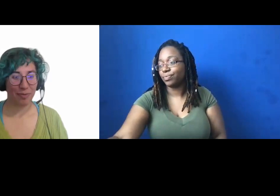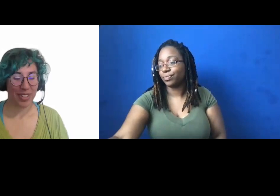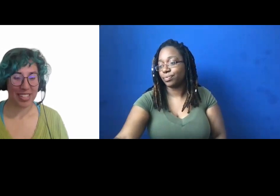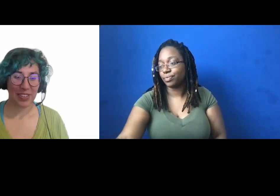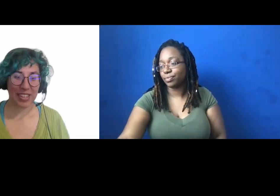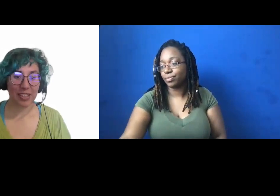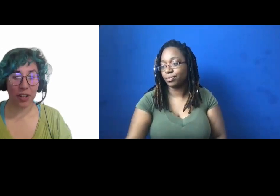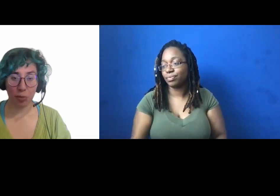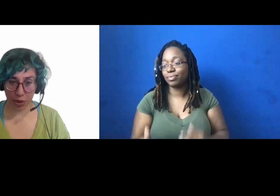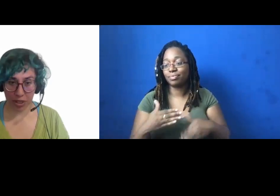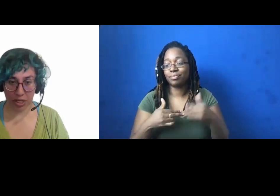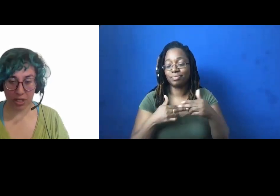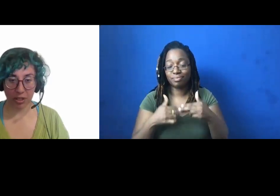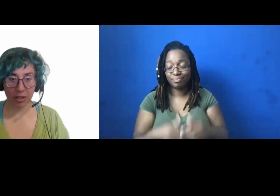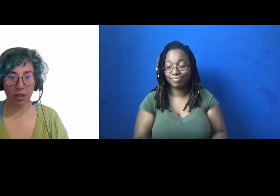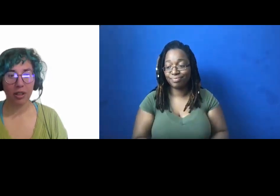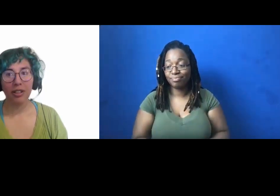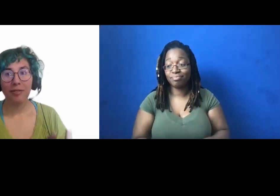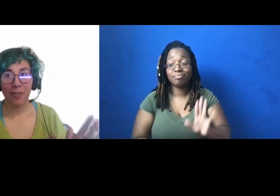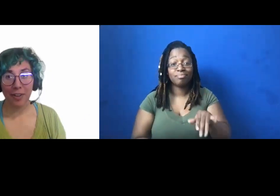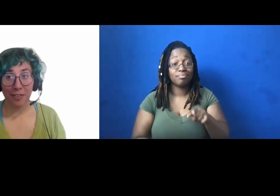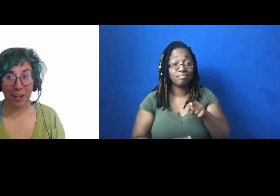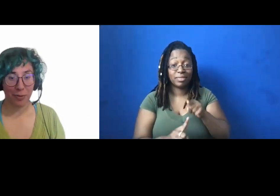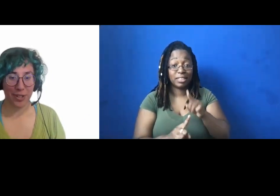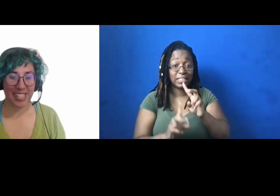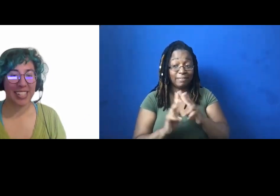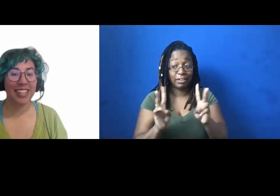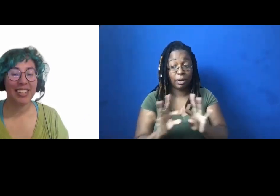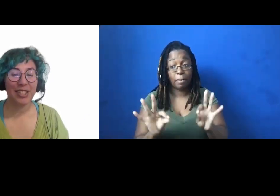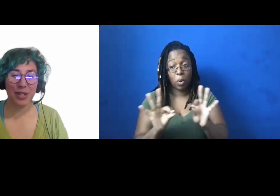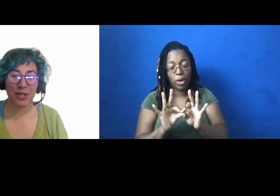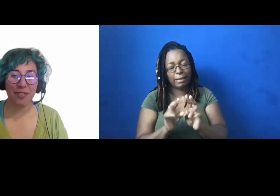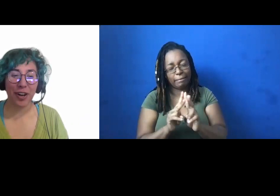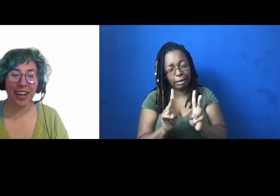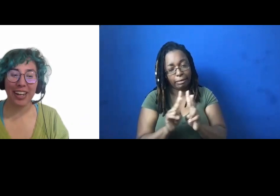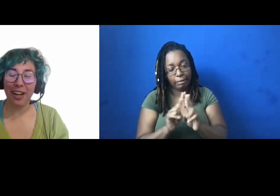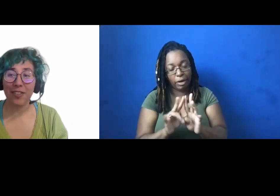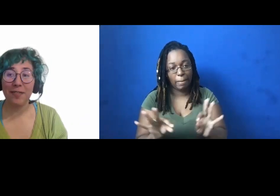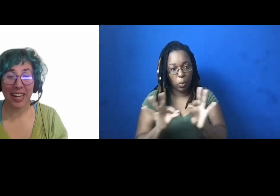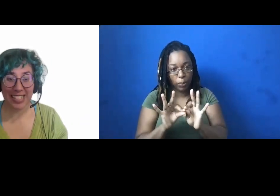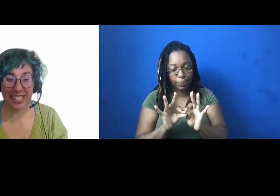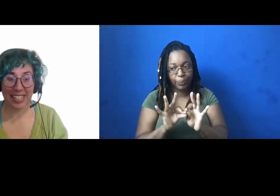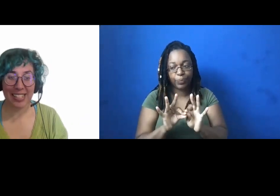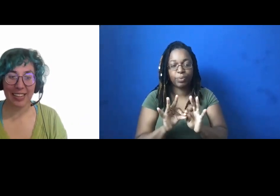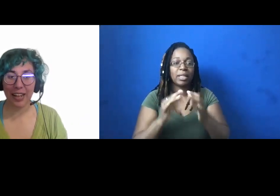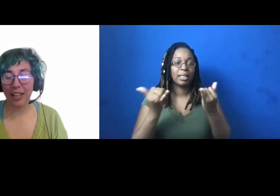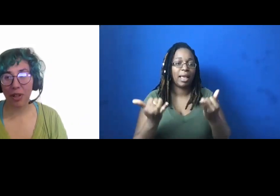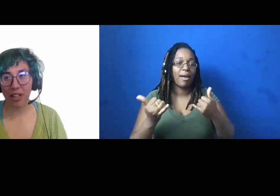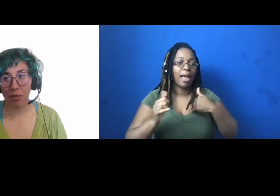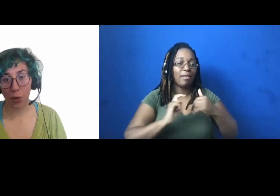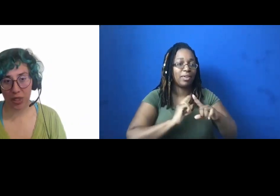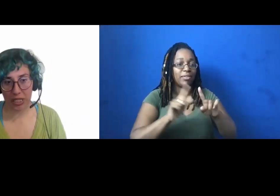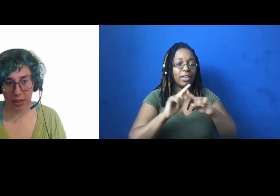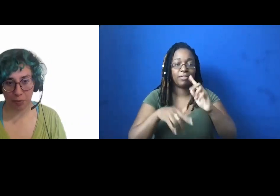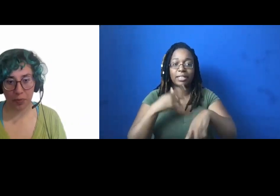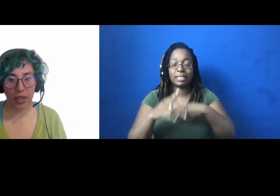Zooming in. So this is very important, very, very important due to the variety of devices that an email